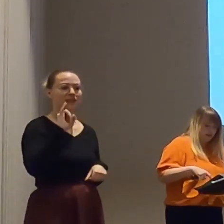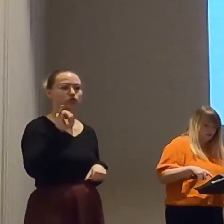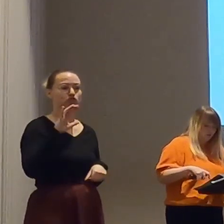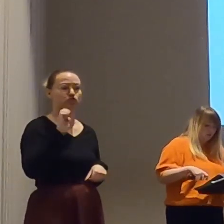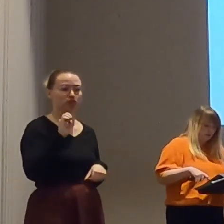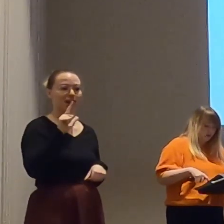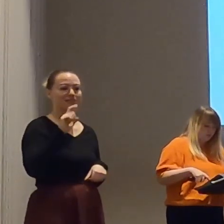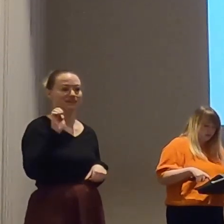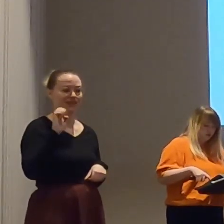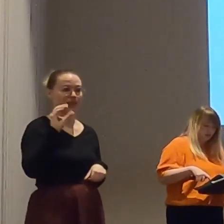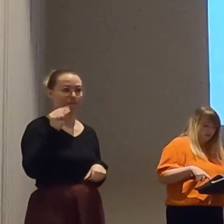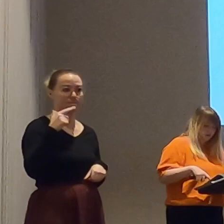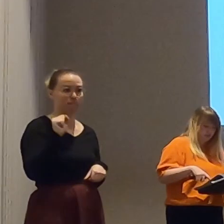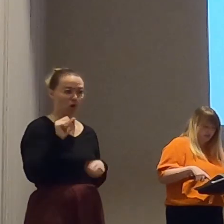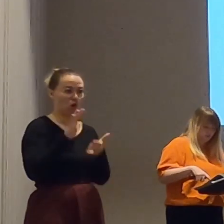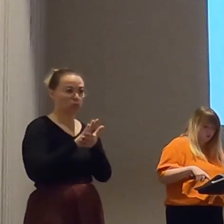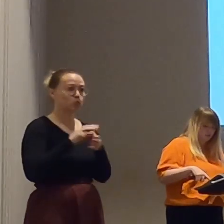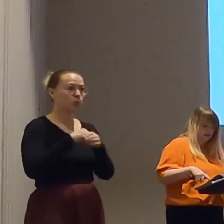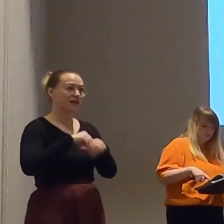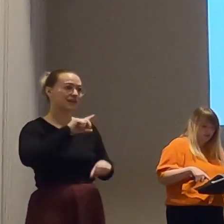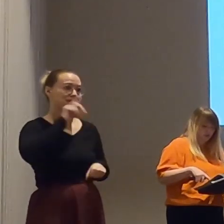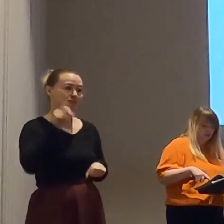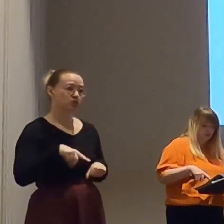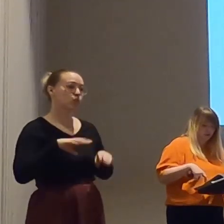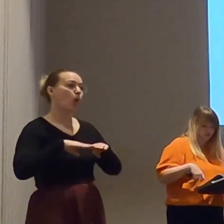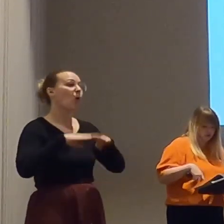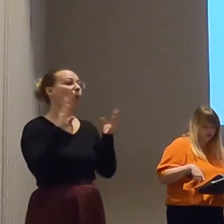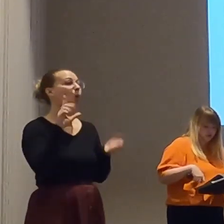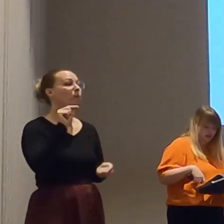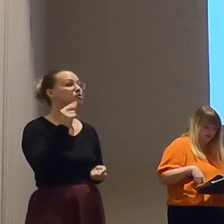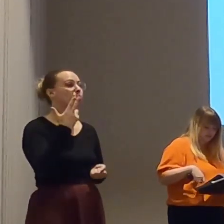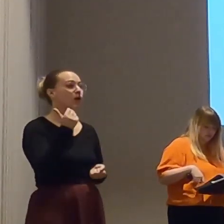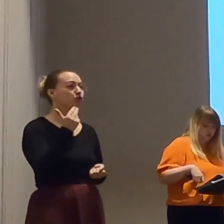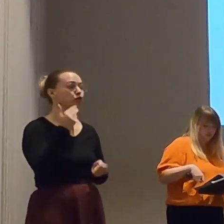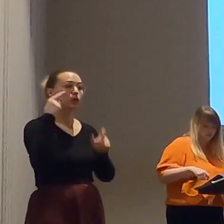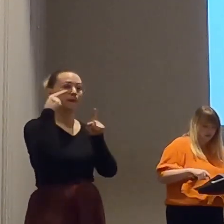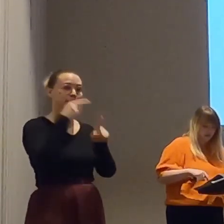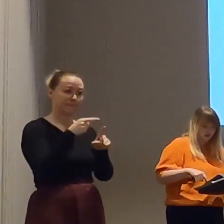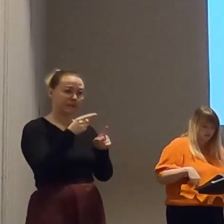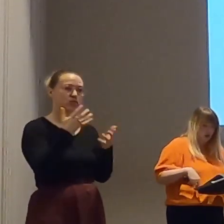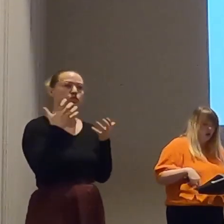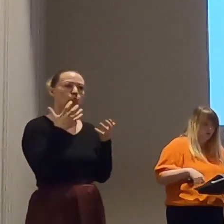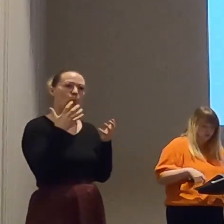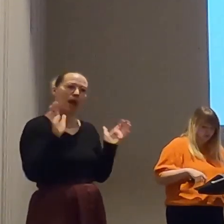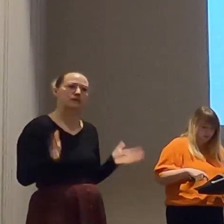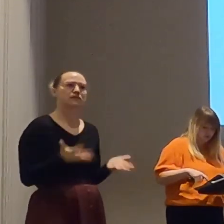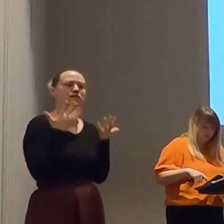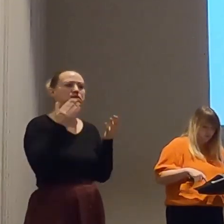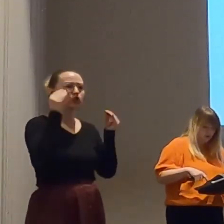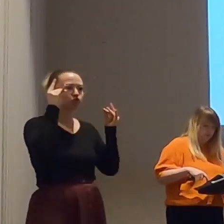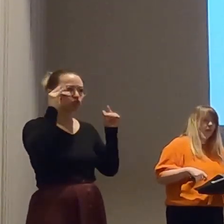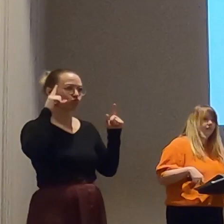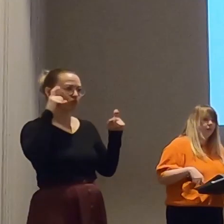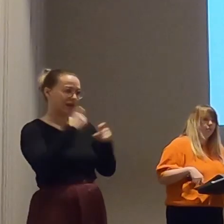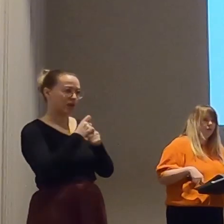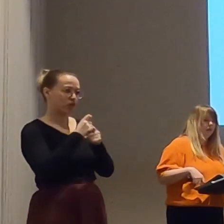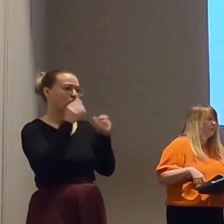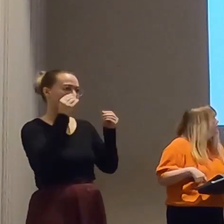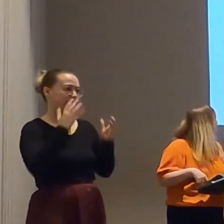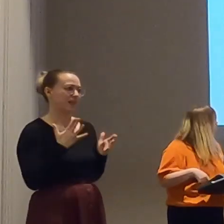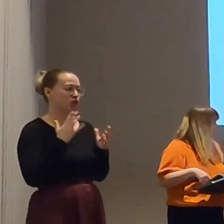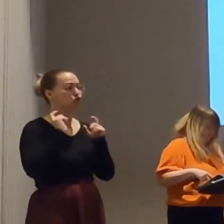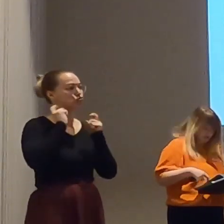a K-8 school that opened in 2013 with the mission to nurture creative, critical thinkers who contribute to the well-being of